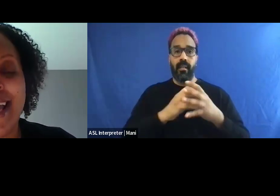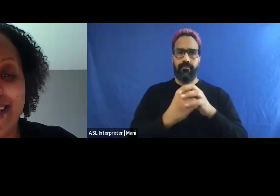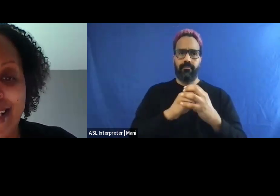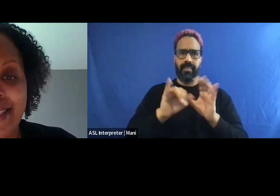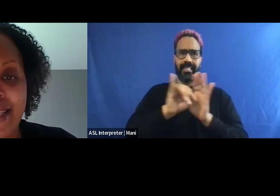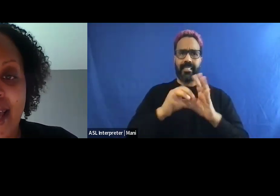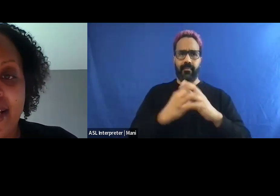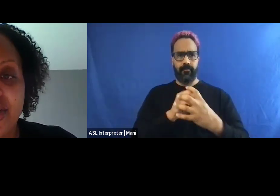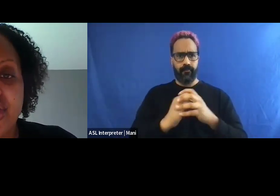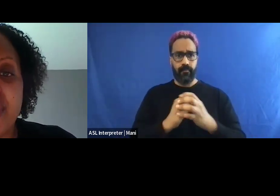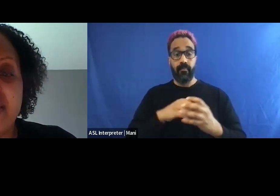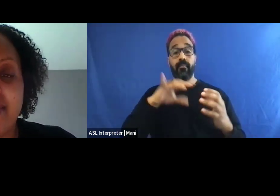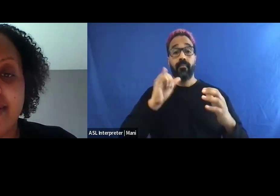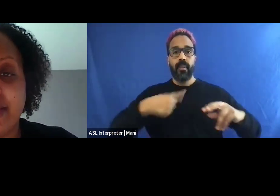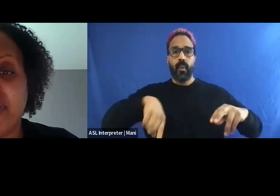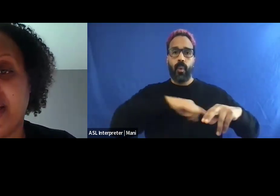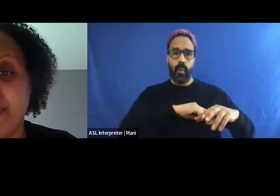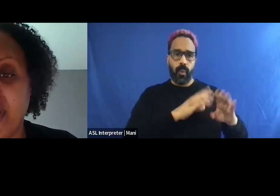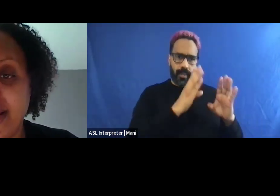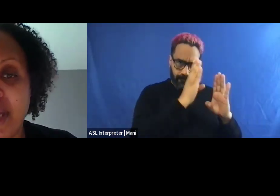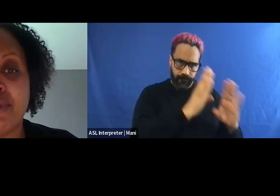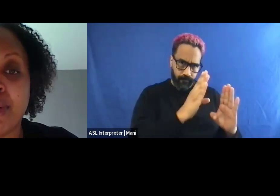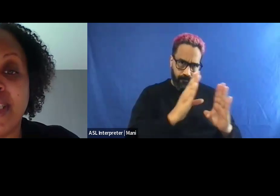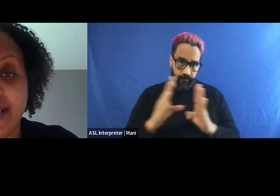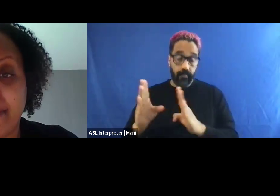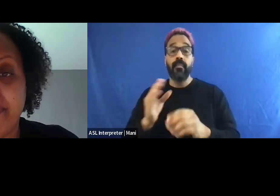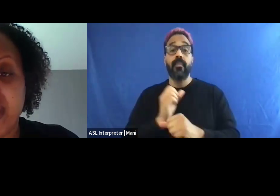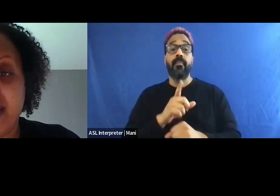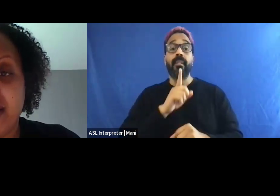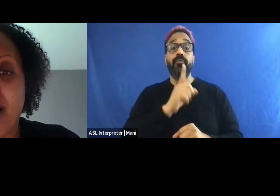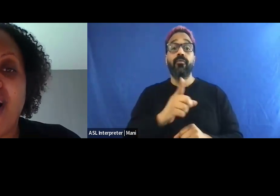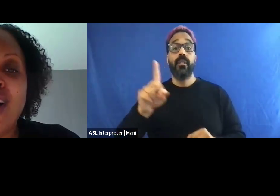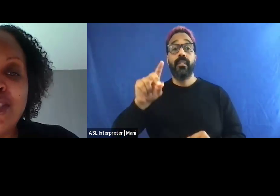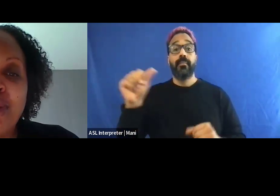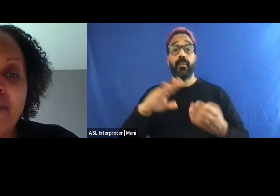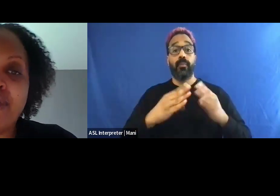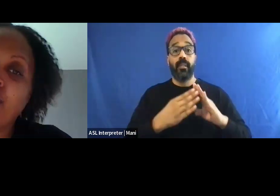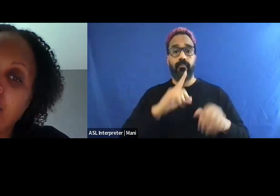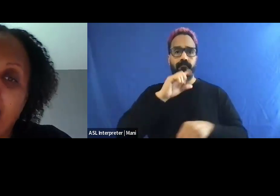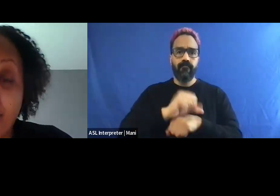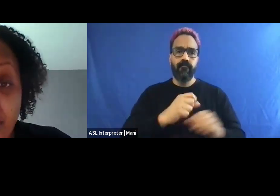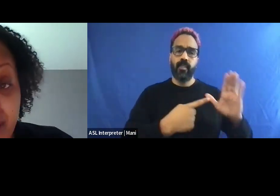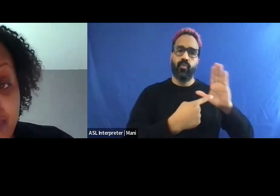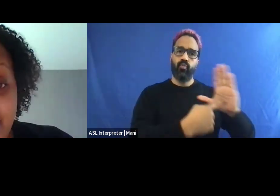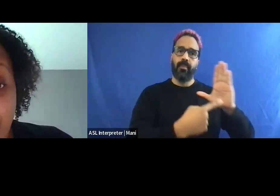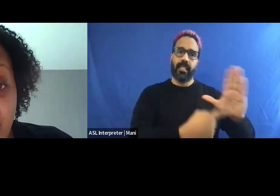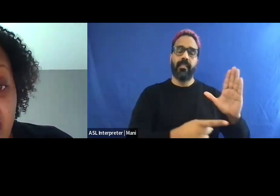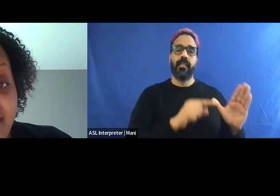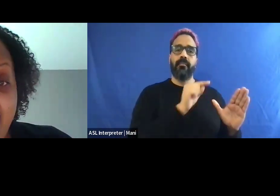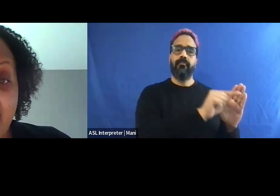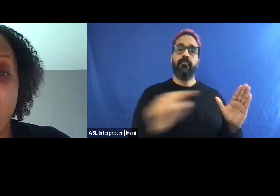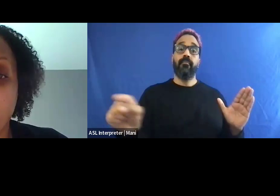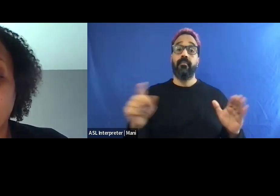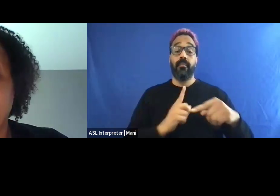our identities and ensuring that the disability community is being represented, while also being vocal about programs in the